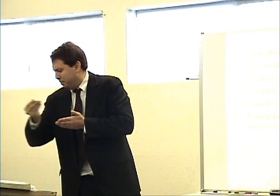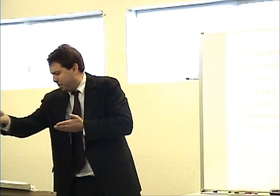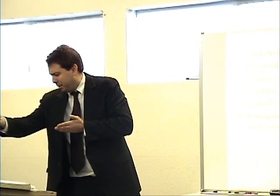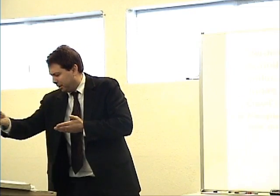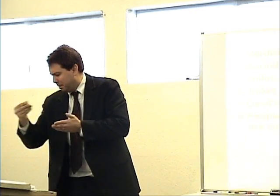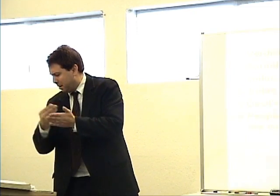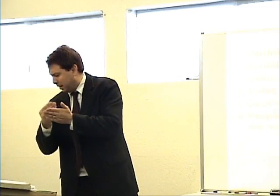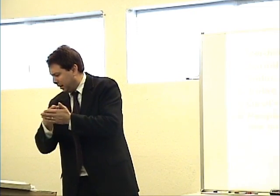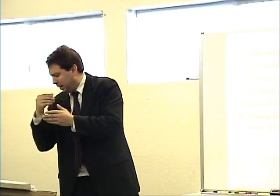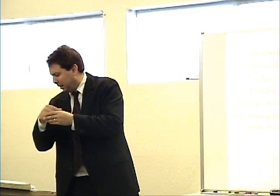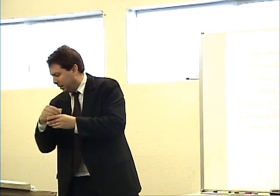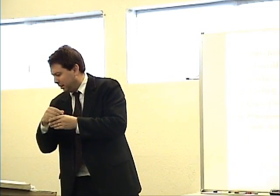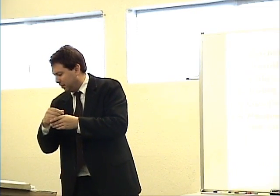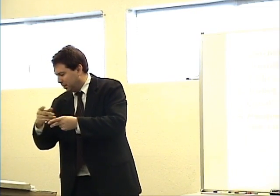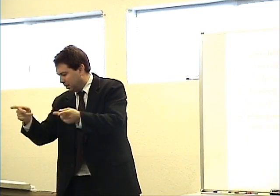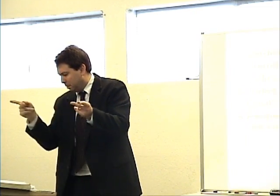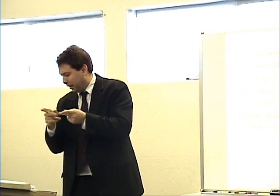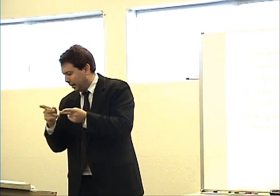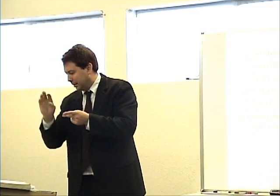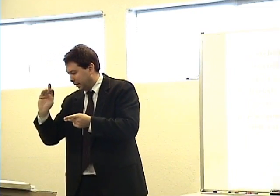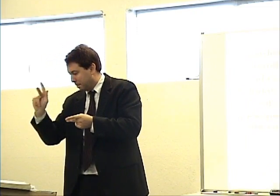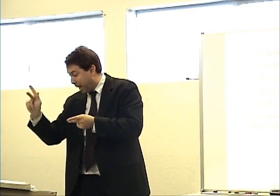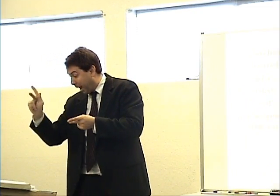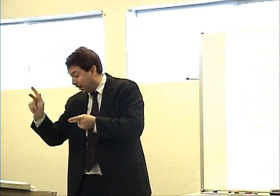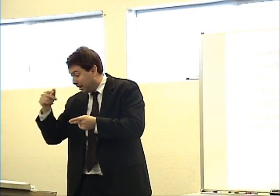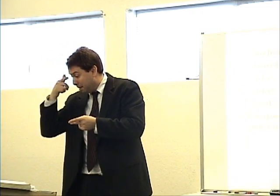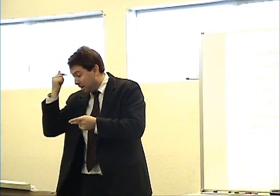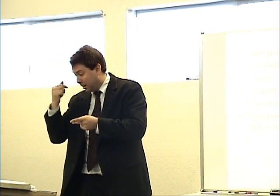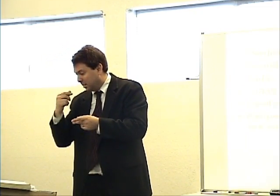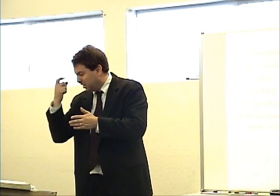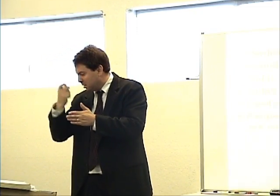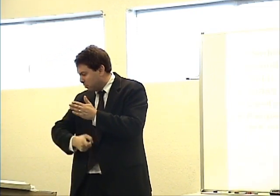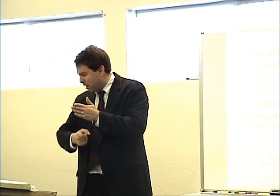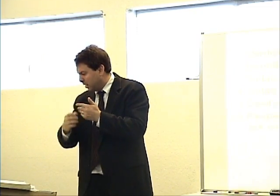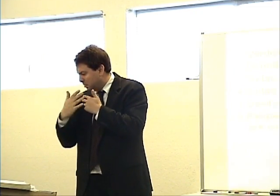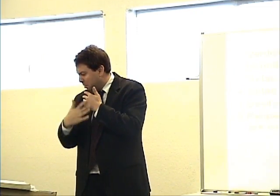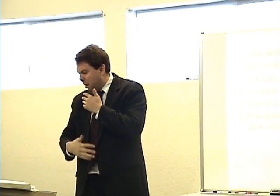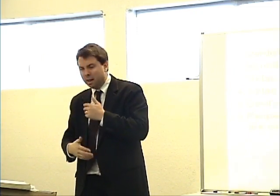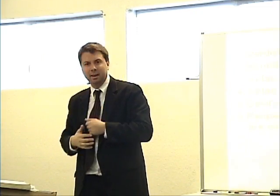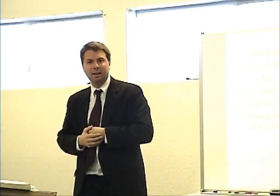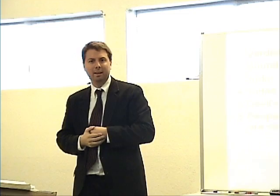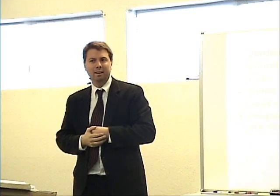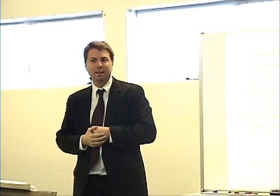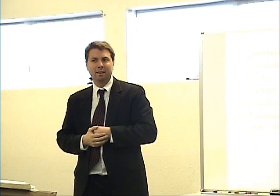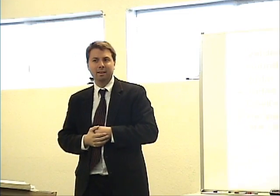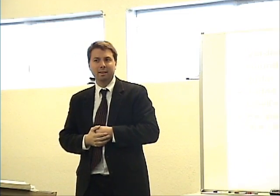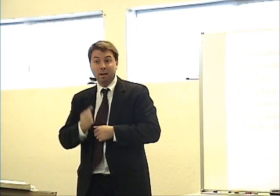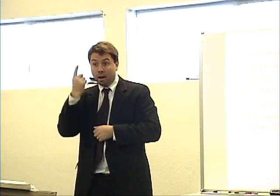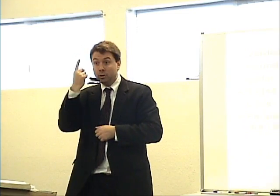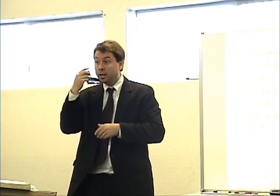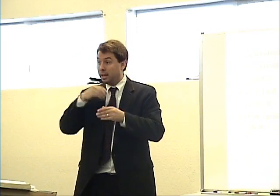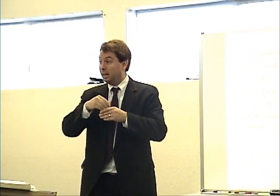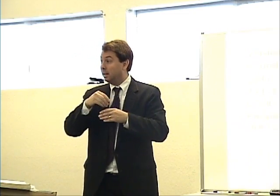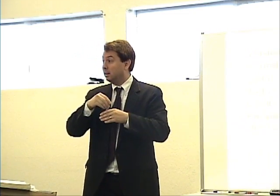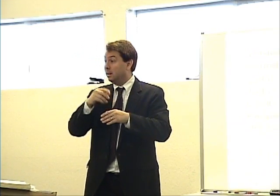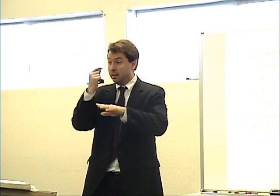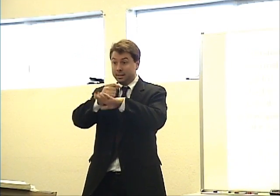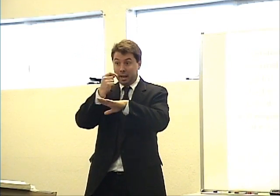put the money in a place like the bank, because it's the price of blood. Understand, in the